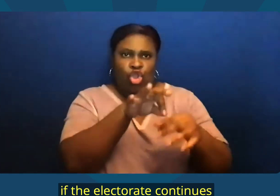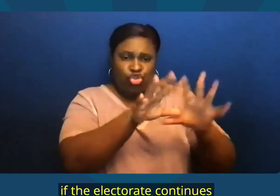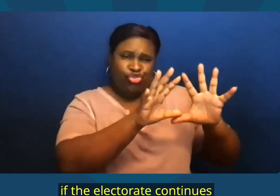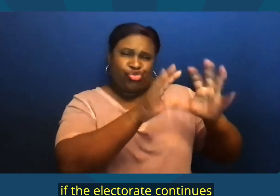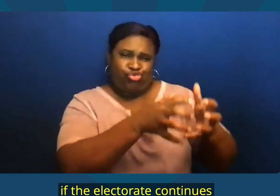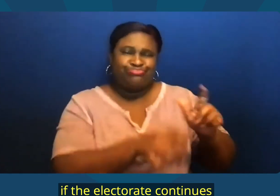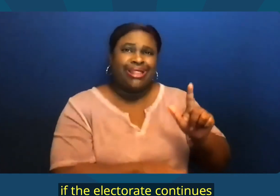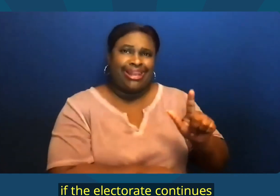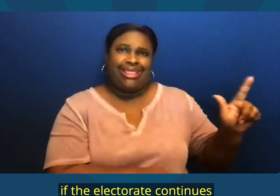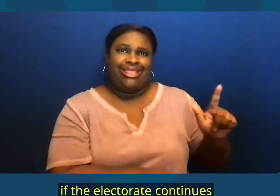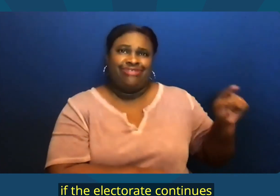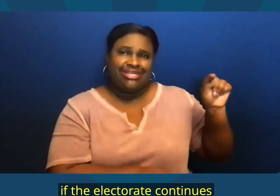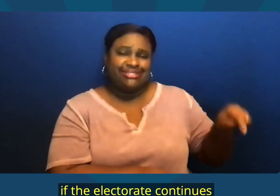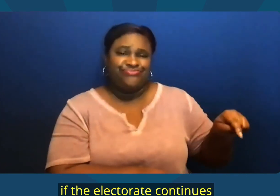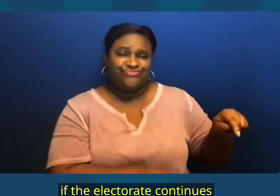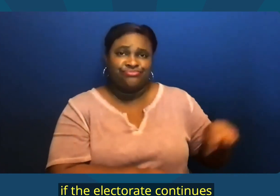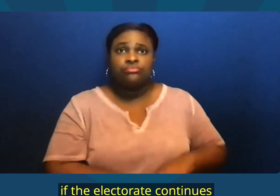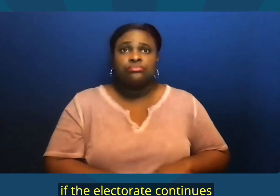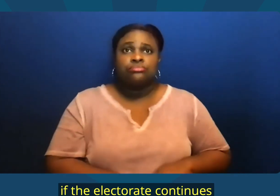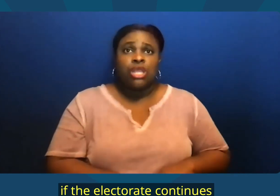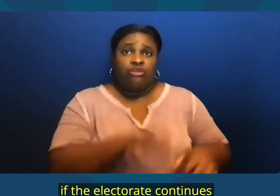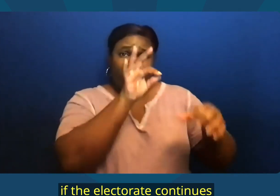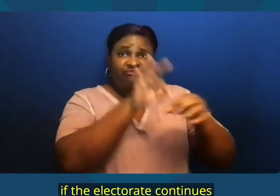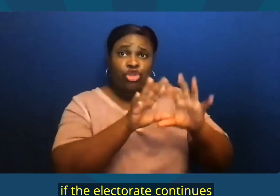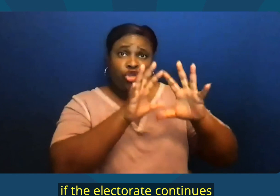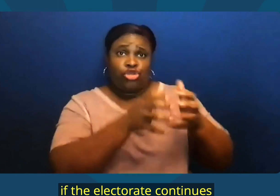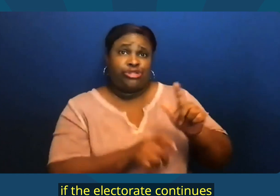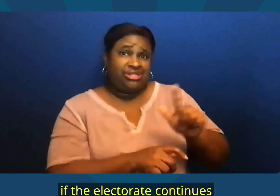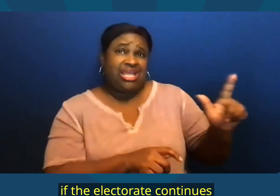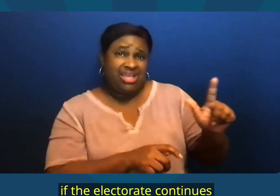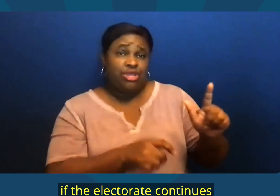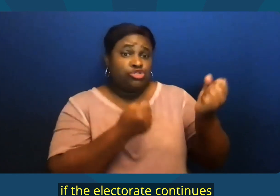If the electorate continues its leftward trend.